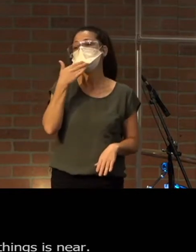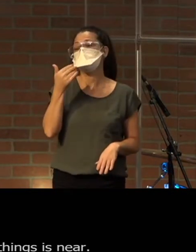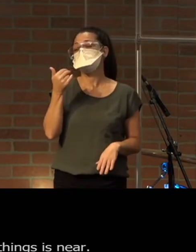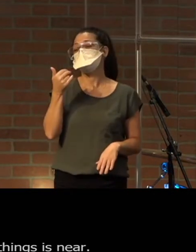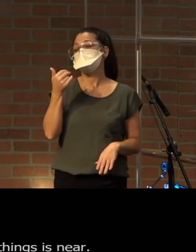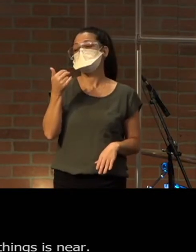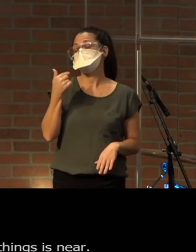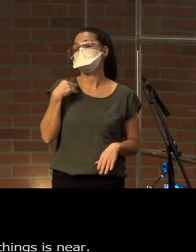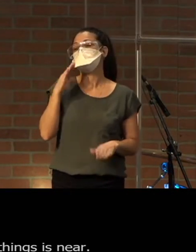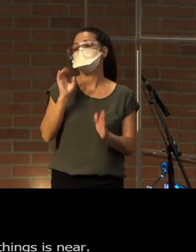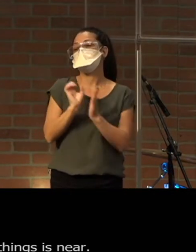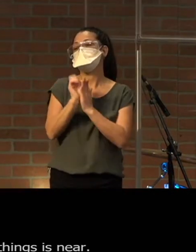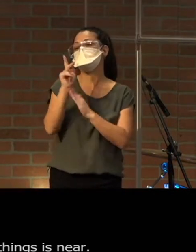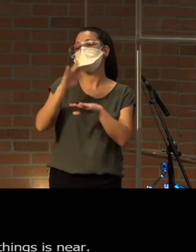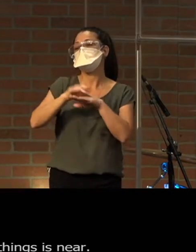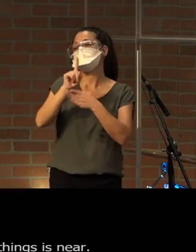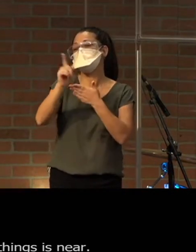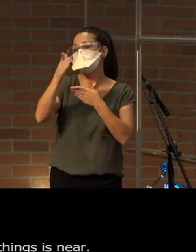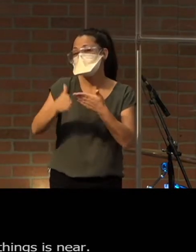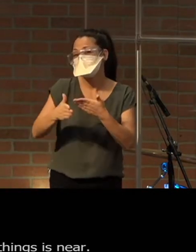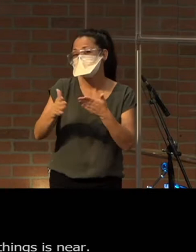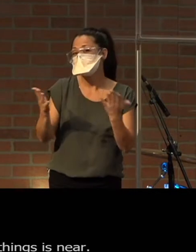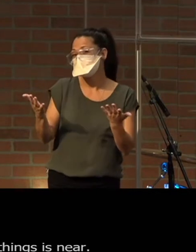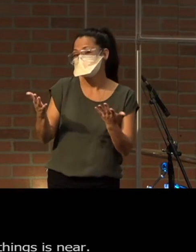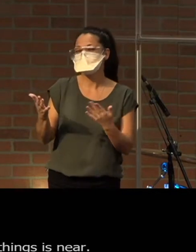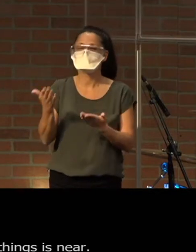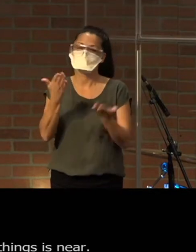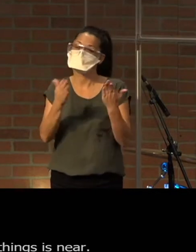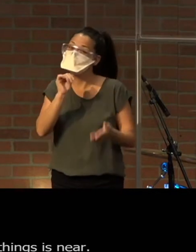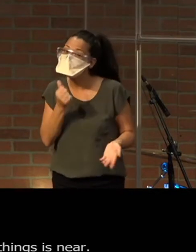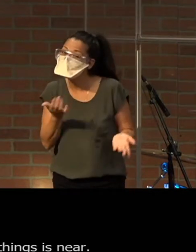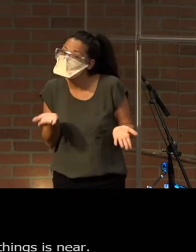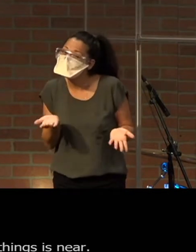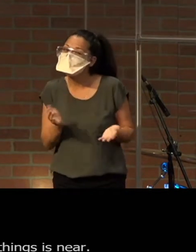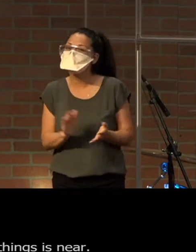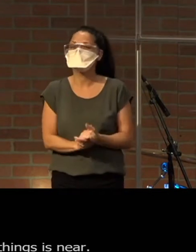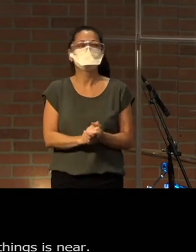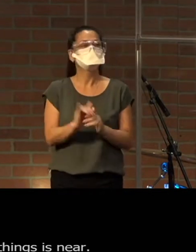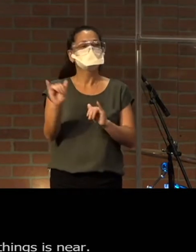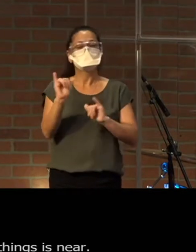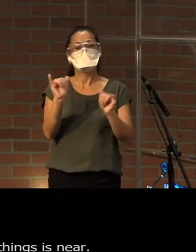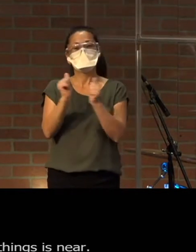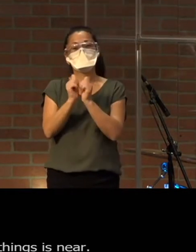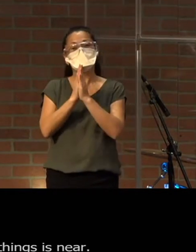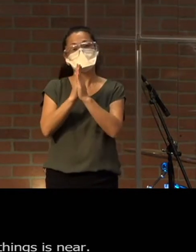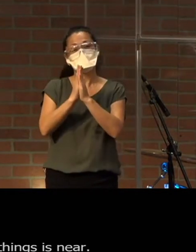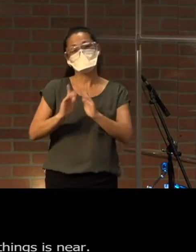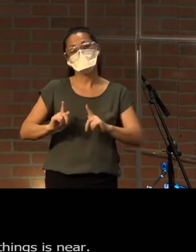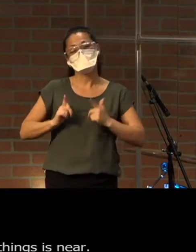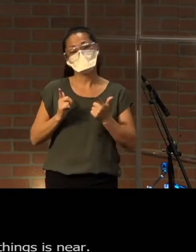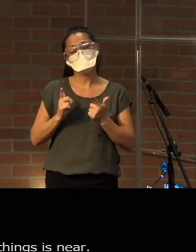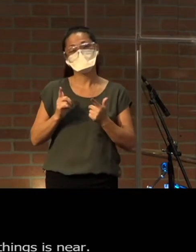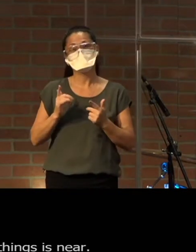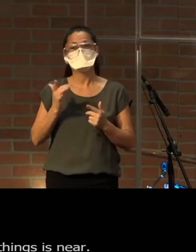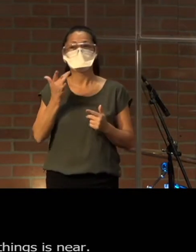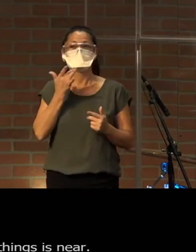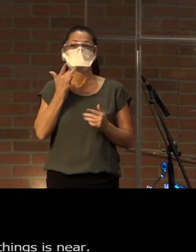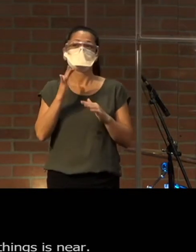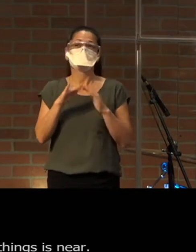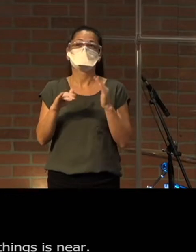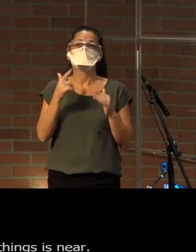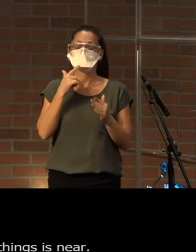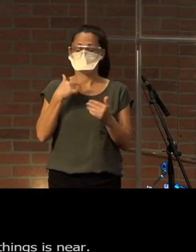favorite, I'll catch up on the weekend. No, you won't. It's the same with our prayer lives. Rather than saying, let me